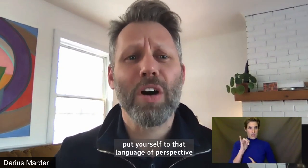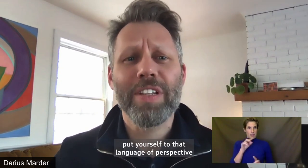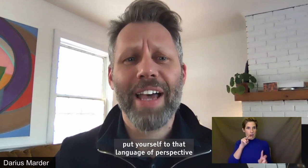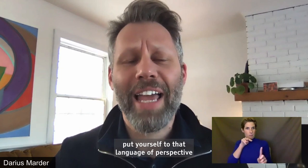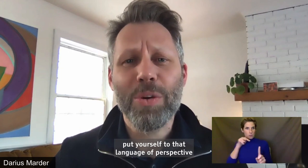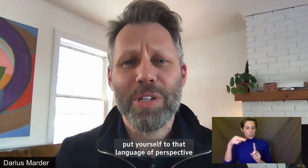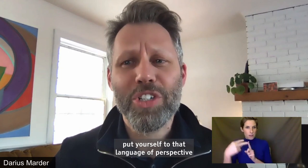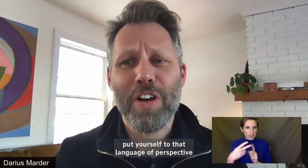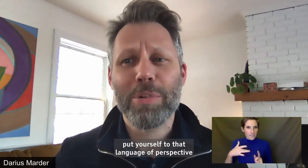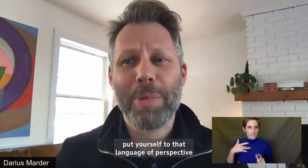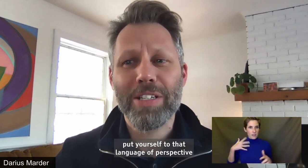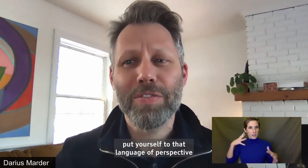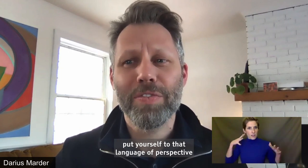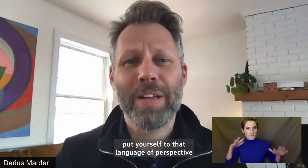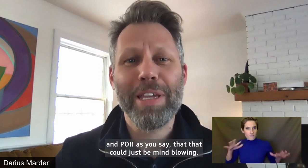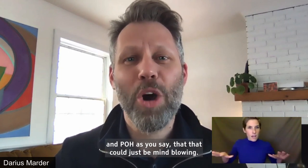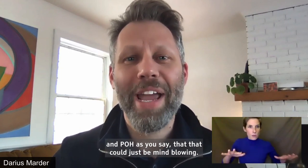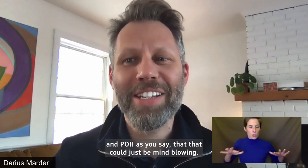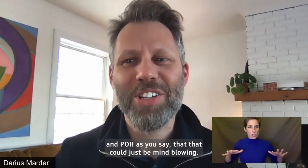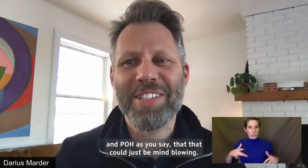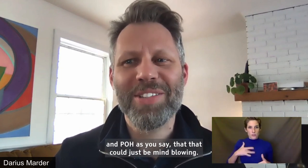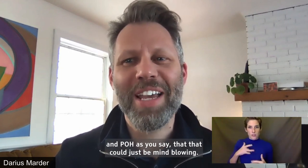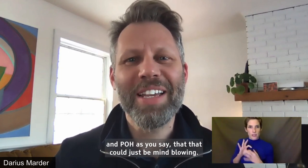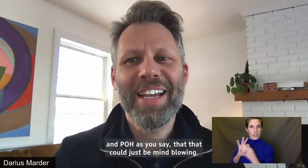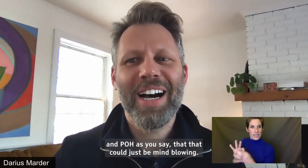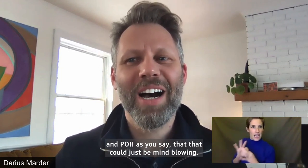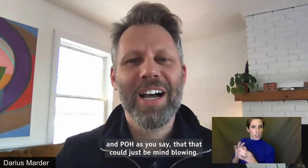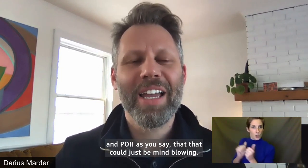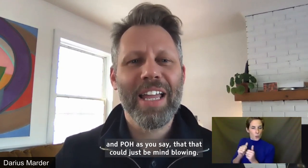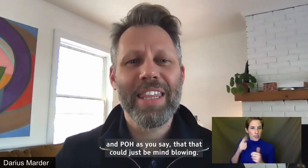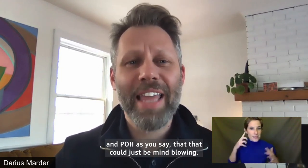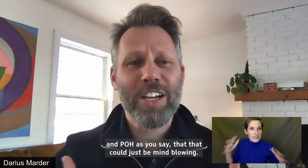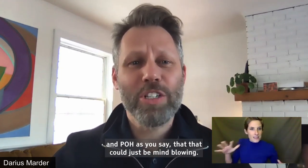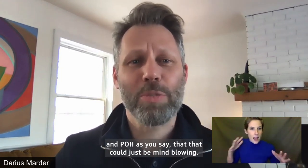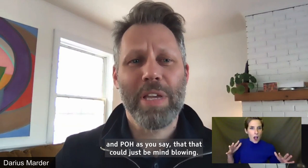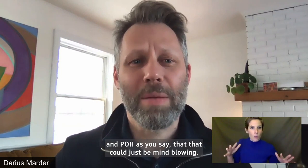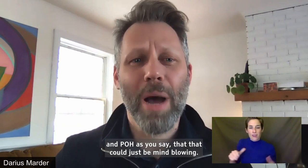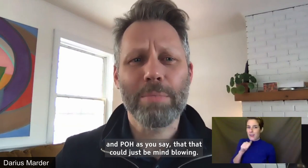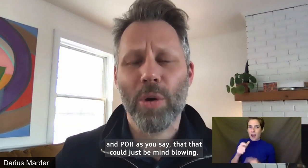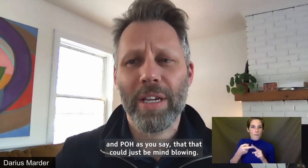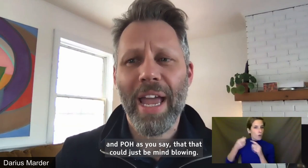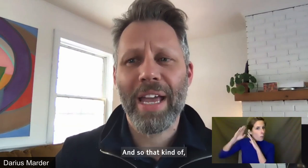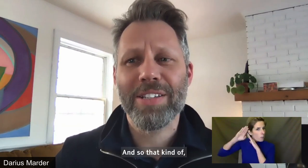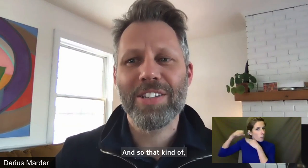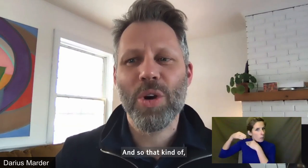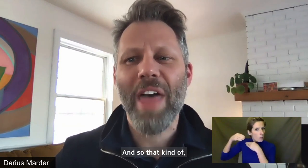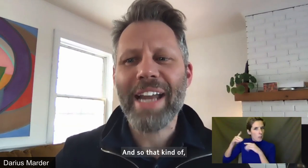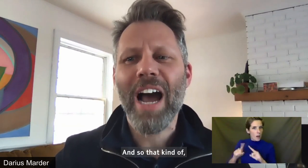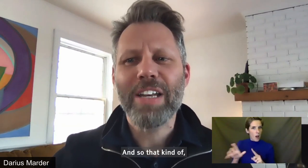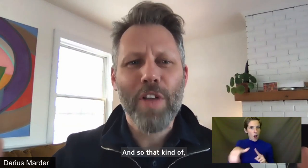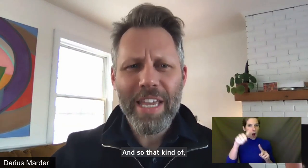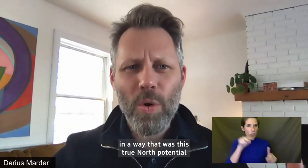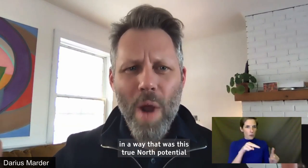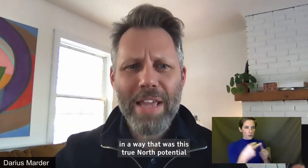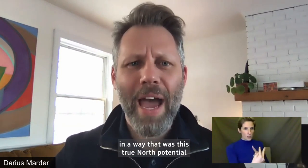put yourself to that language of perspective and POH, as you say, that could just be mind-blowing. And so